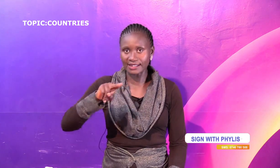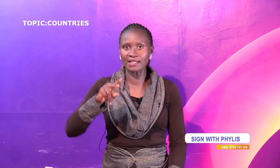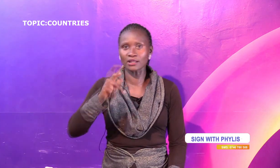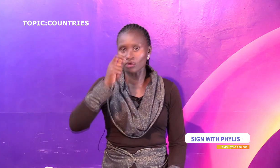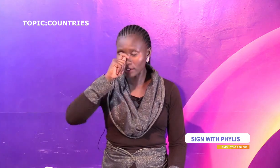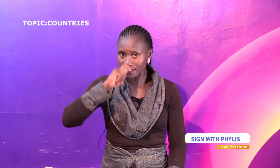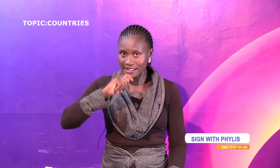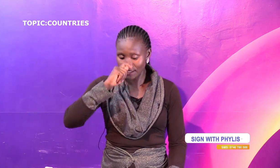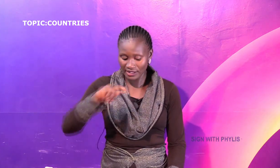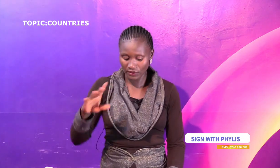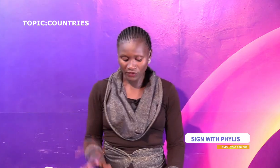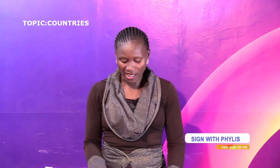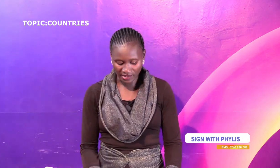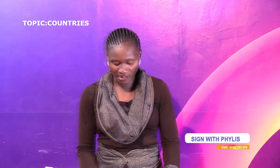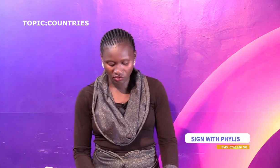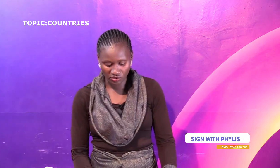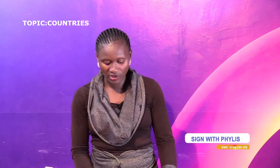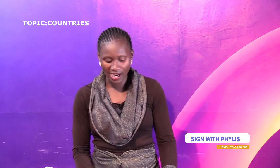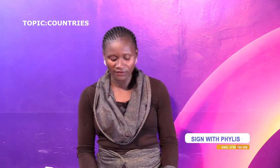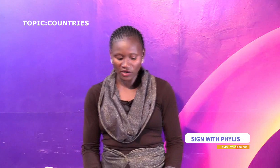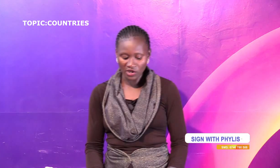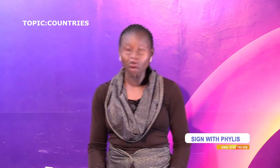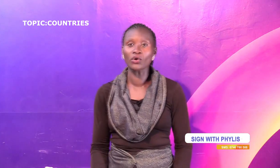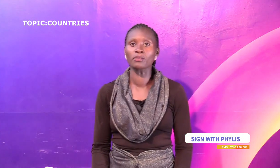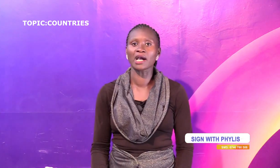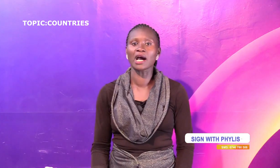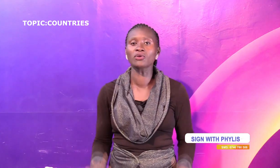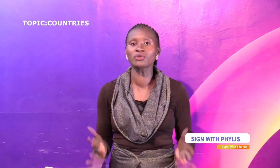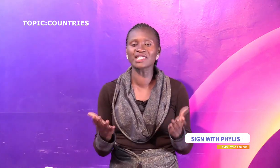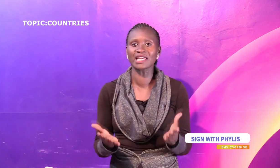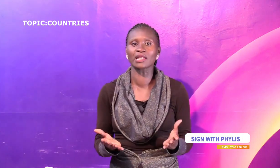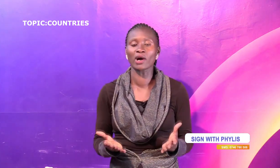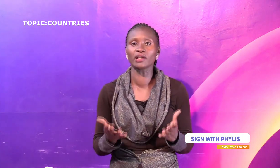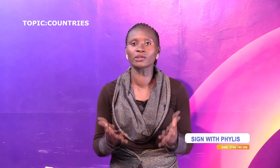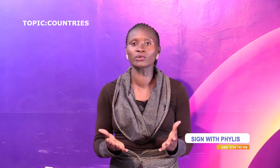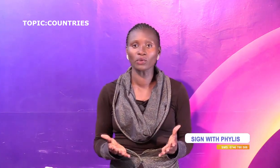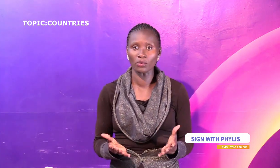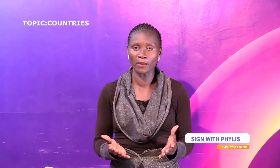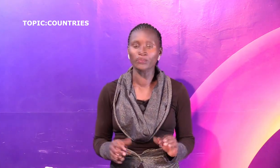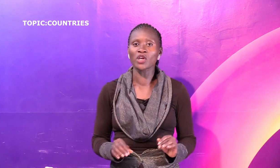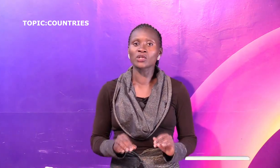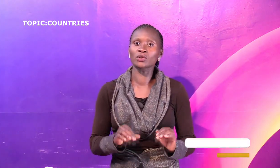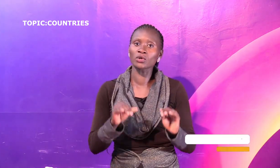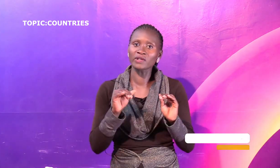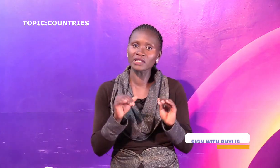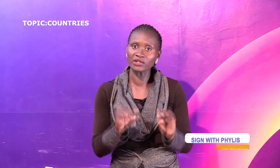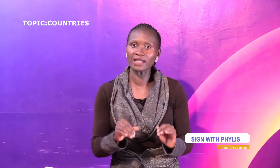or Tanzania. And then also we have Ethiopia. How do we sign the word Ethiopia? So you initialize letter